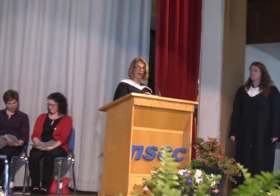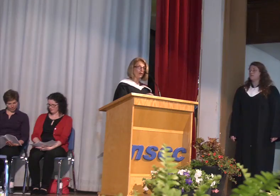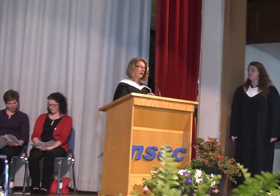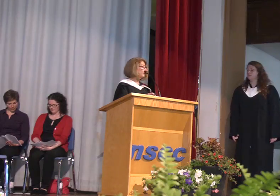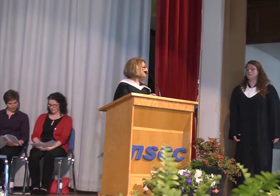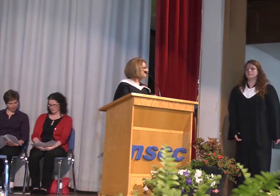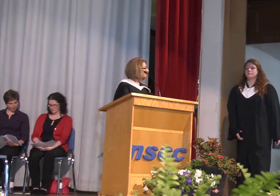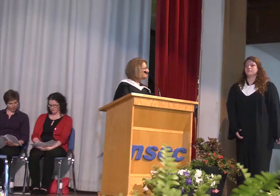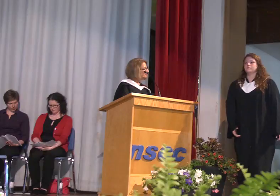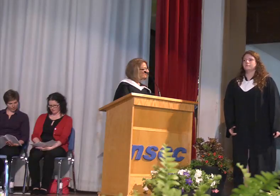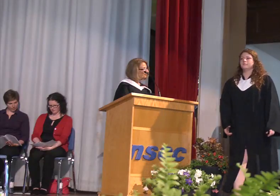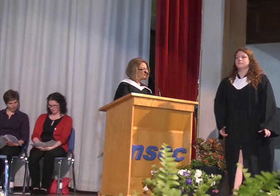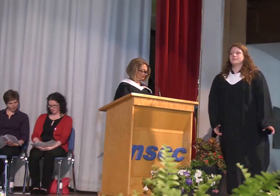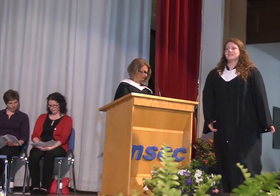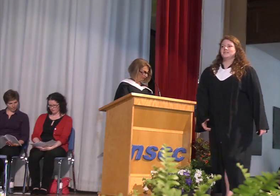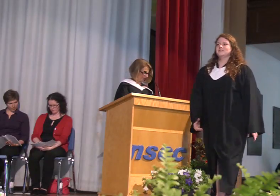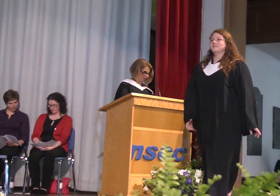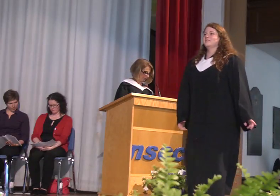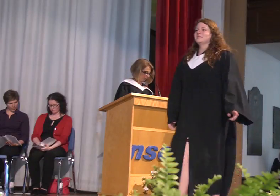Megan Carey.